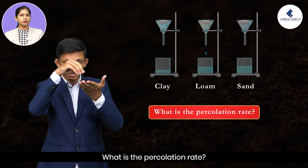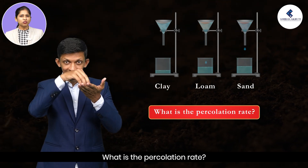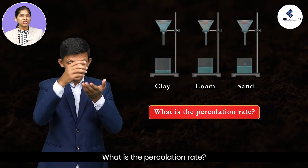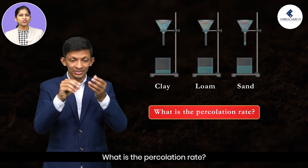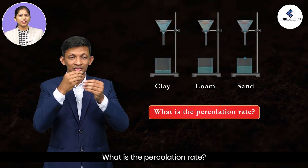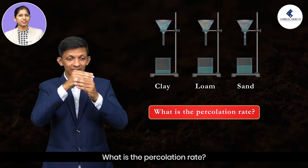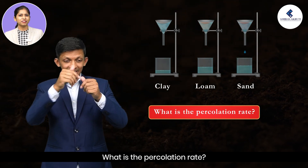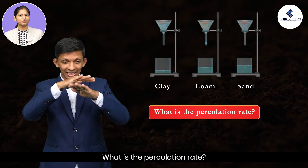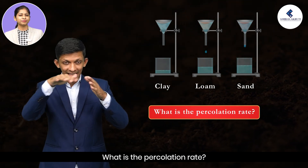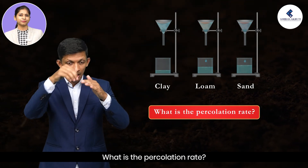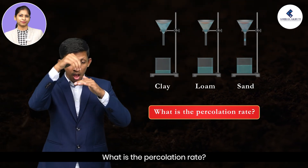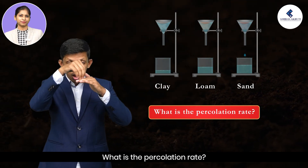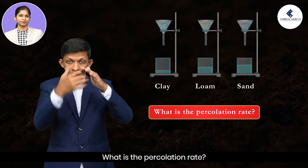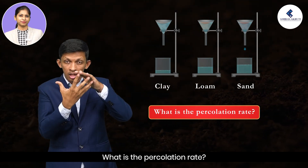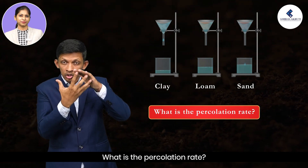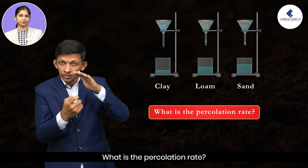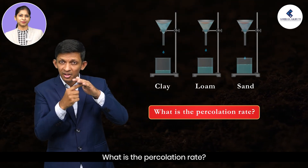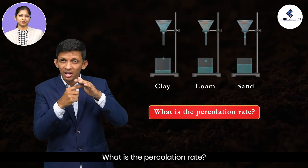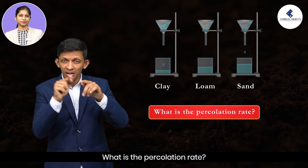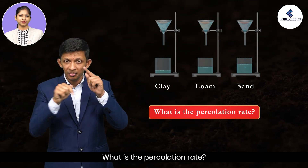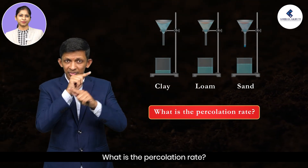What is the percolation rate?